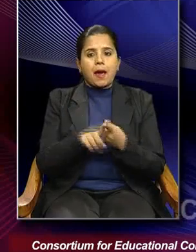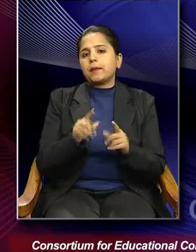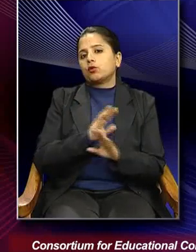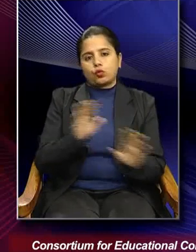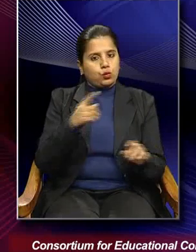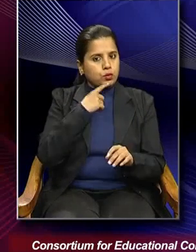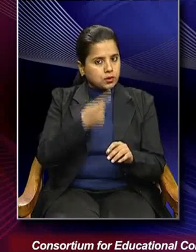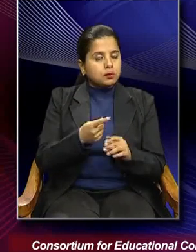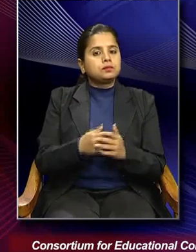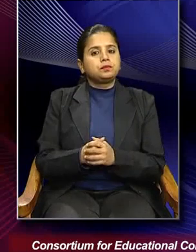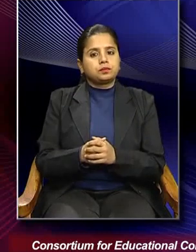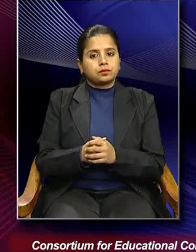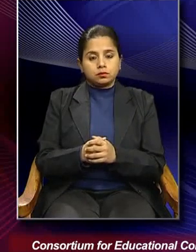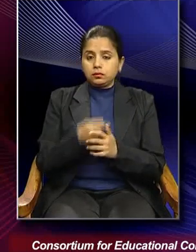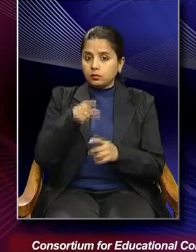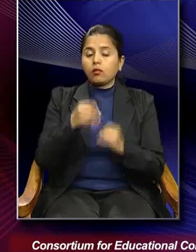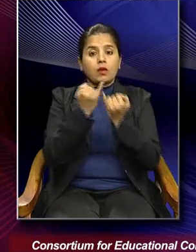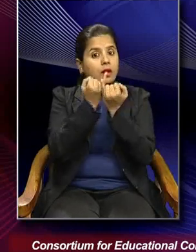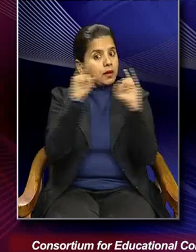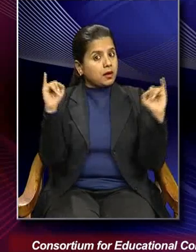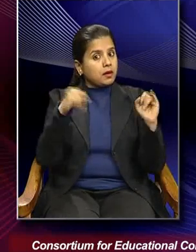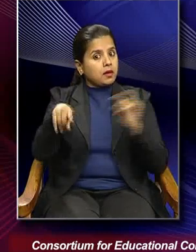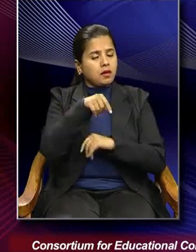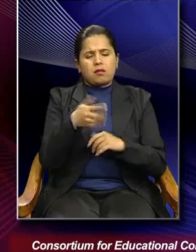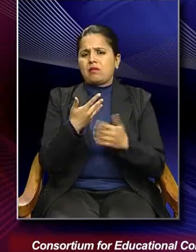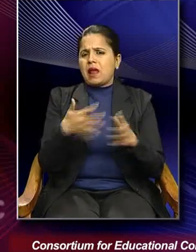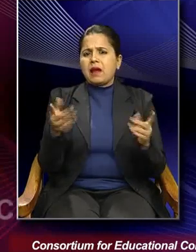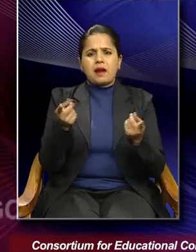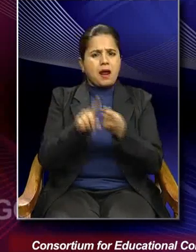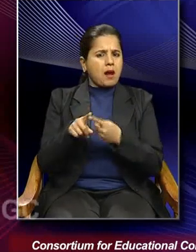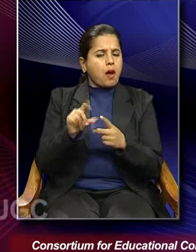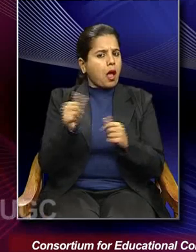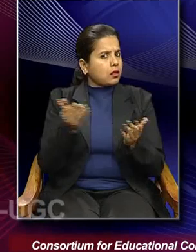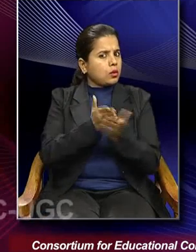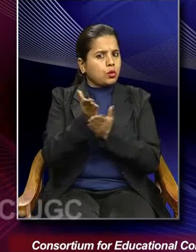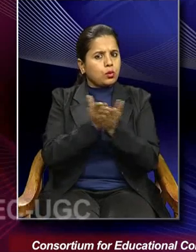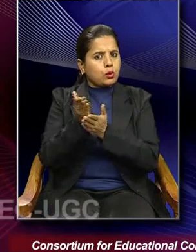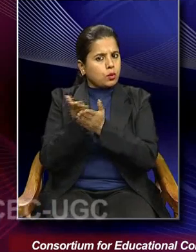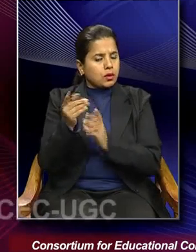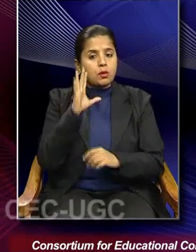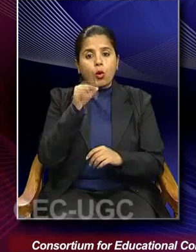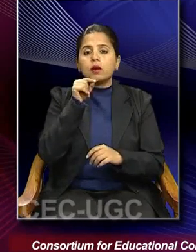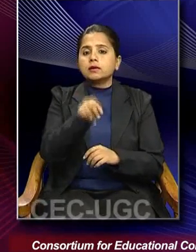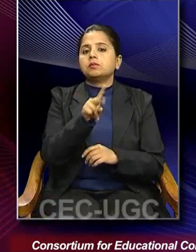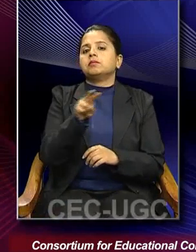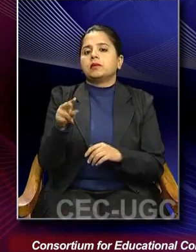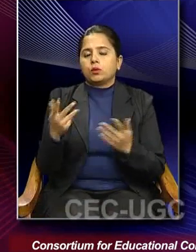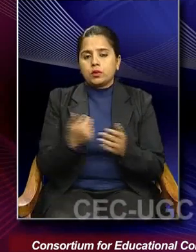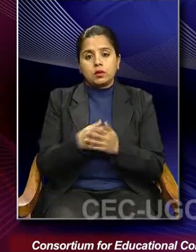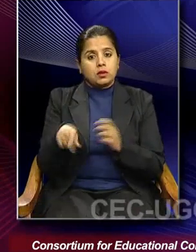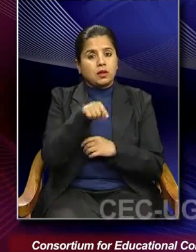circumstances. An independence of irrelevant alternative, this is what it means. It